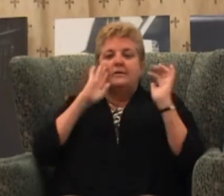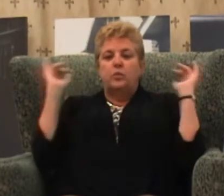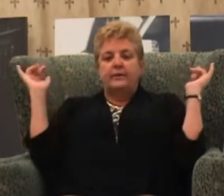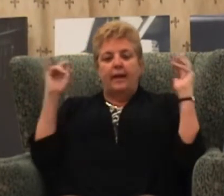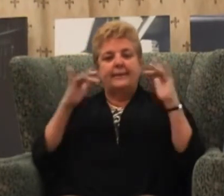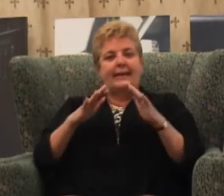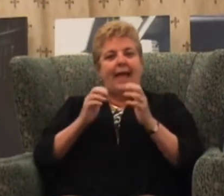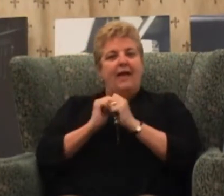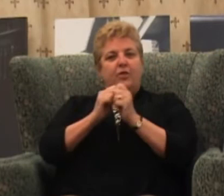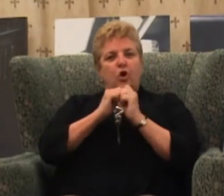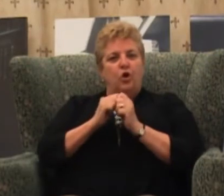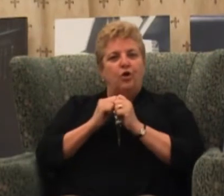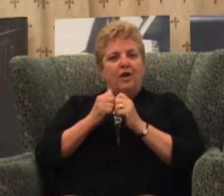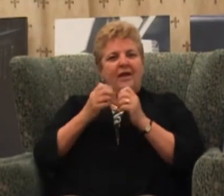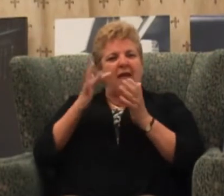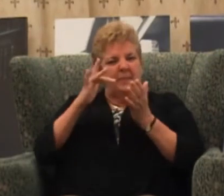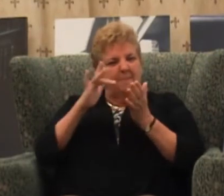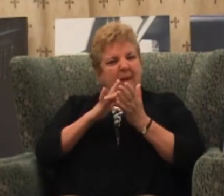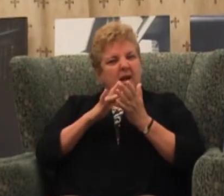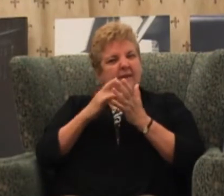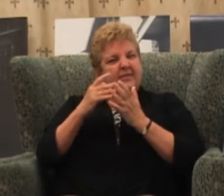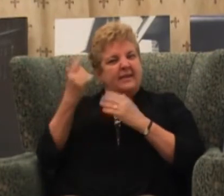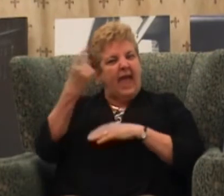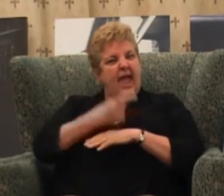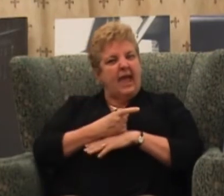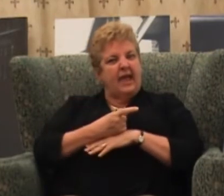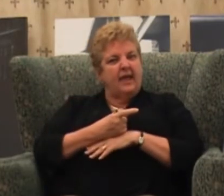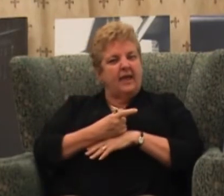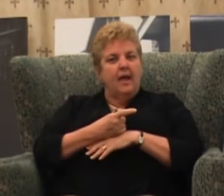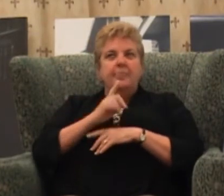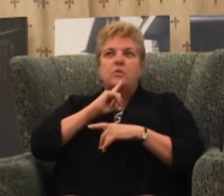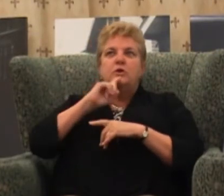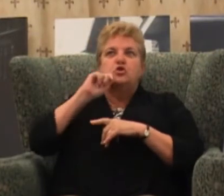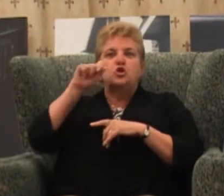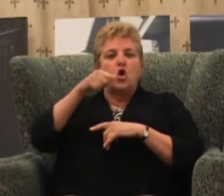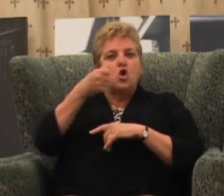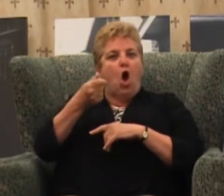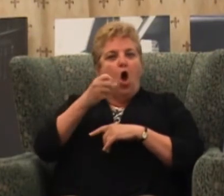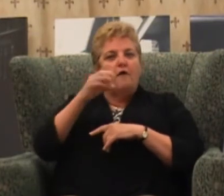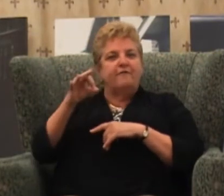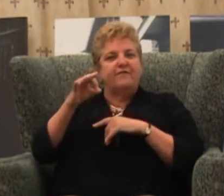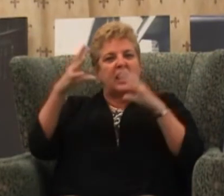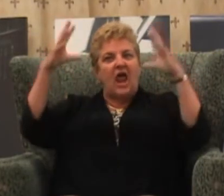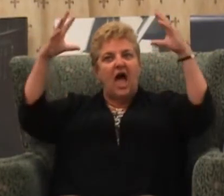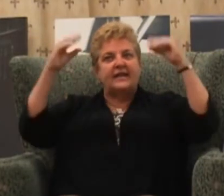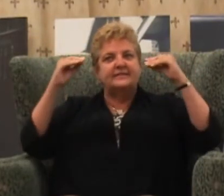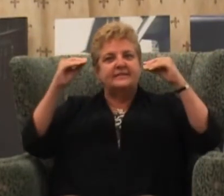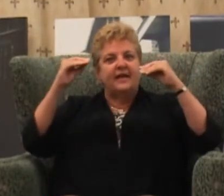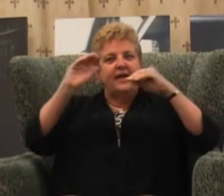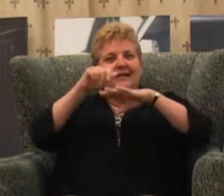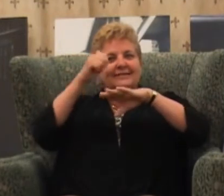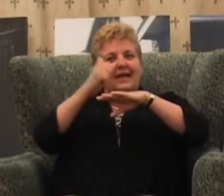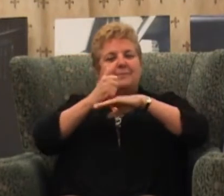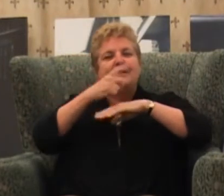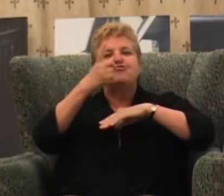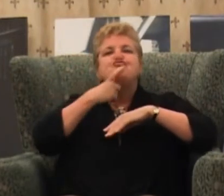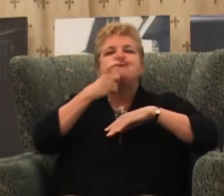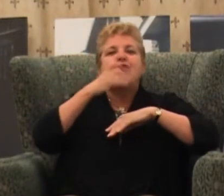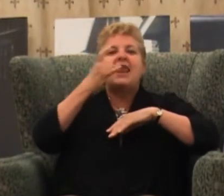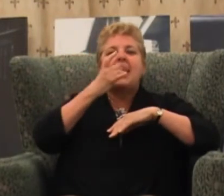dance in the middle of the school day, and they would turn the lights off and put these red lights or these blue lights in, and they would have us dancing and